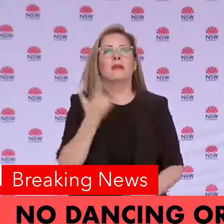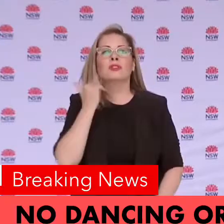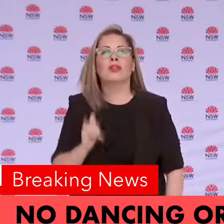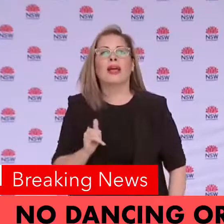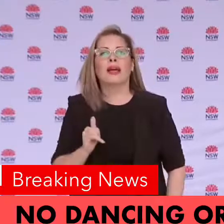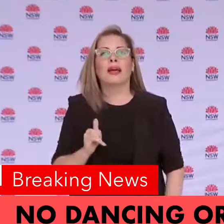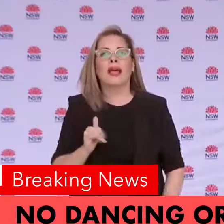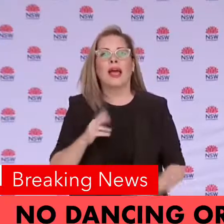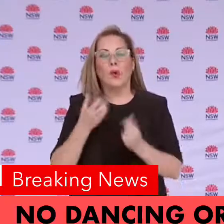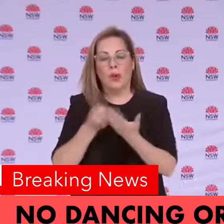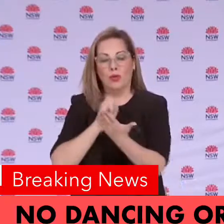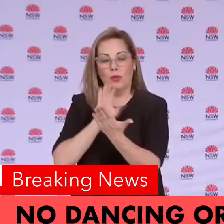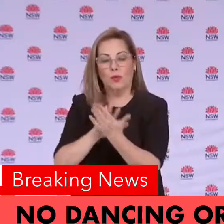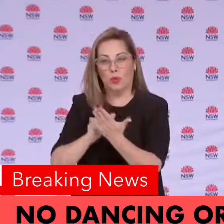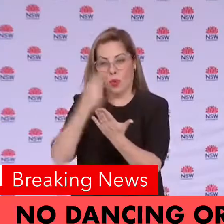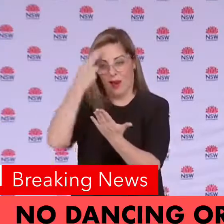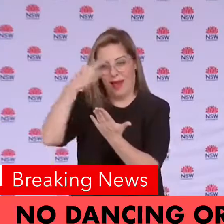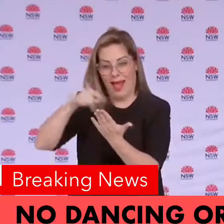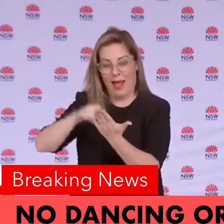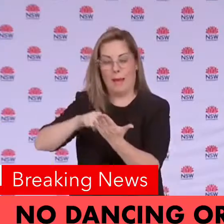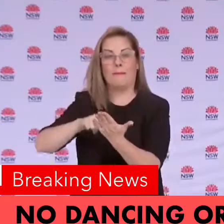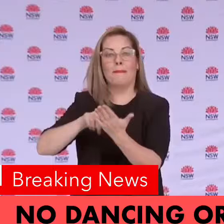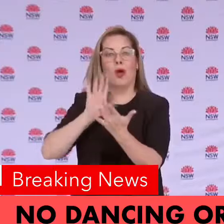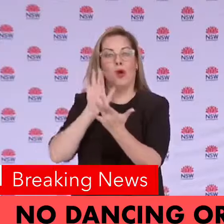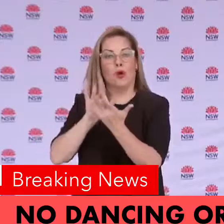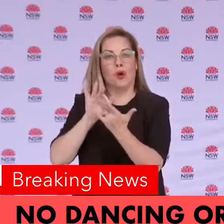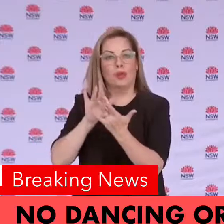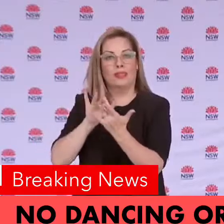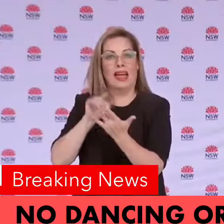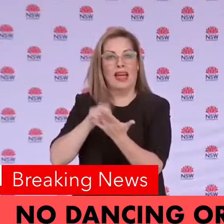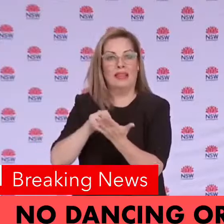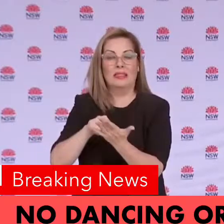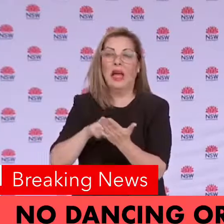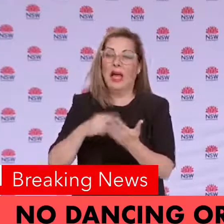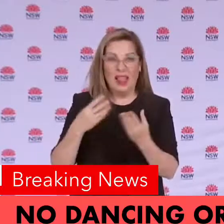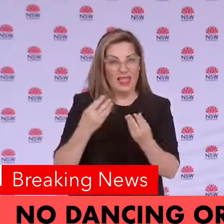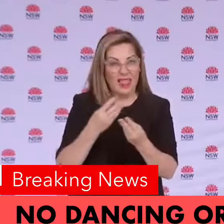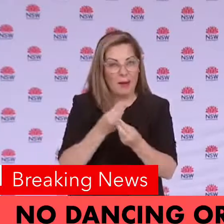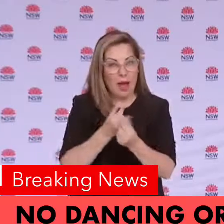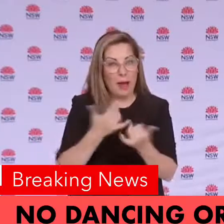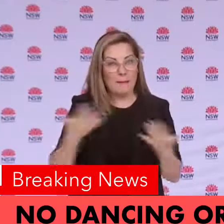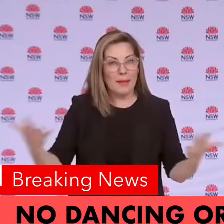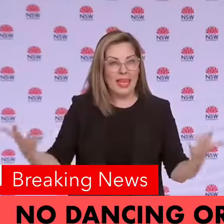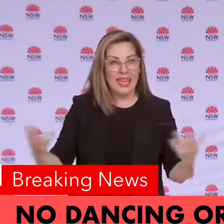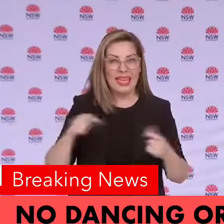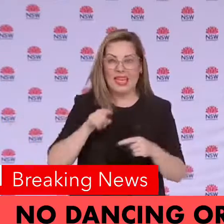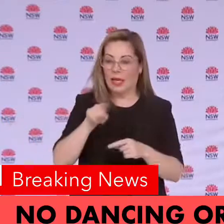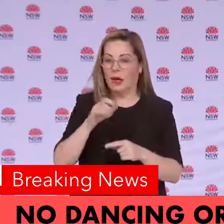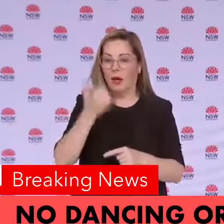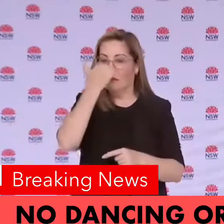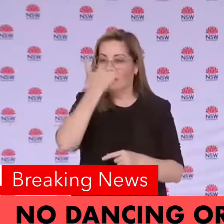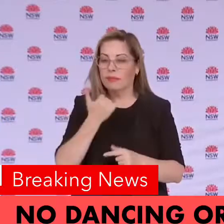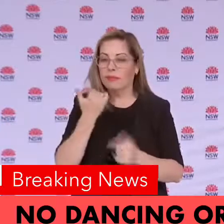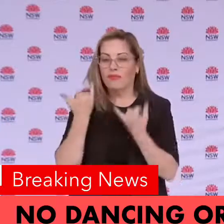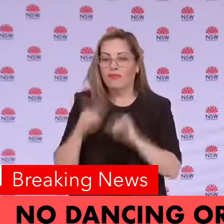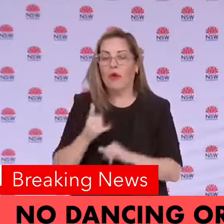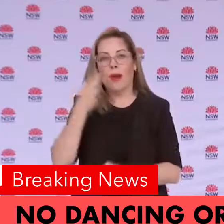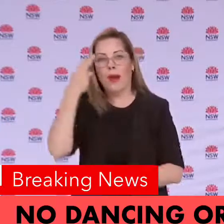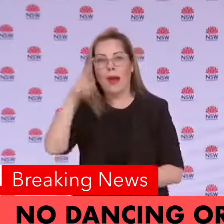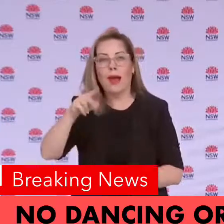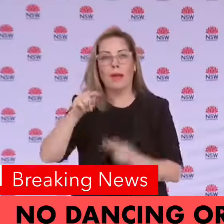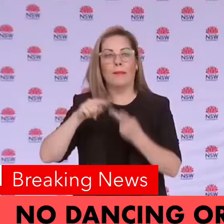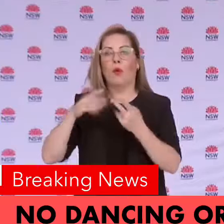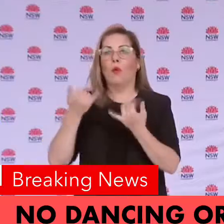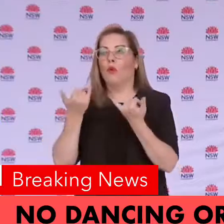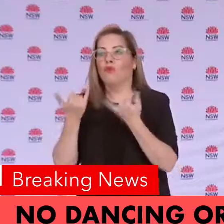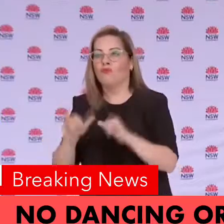because we have a portion of our protocols don't go through because there's probably some minor digit issue. And again,